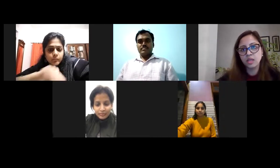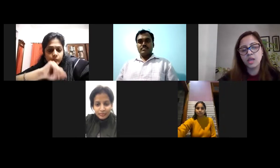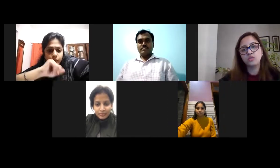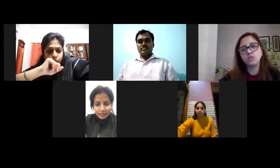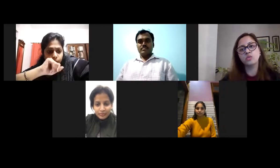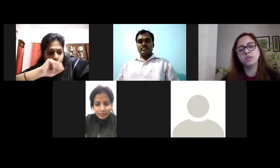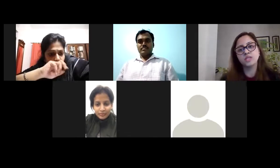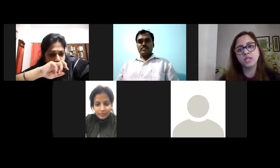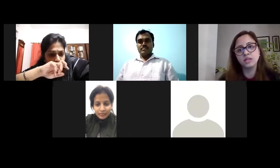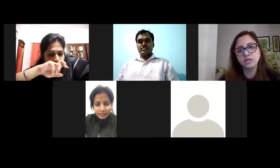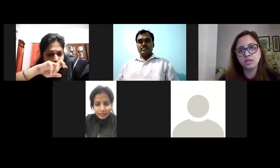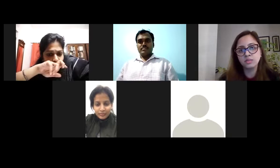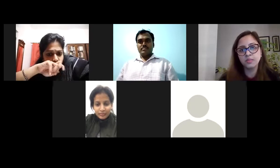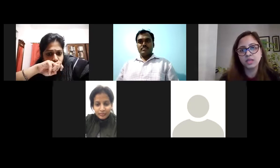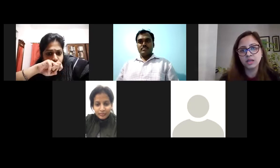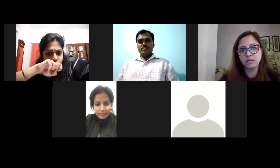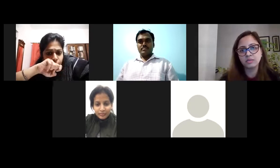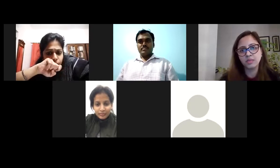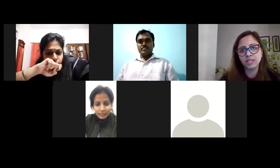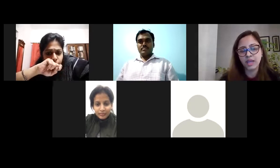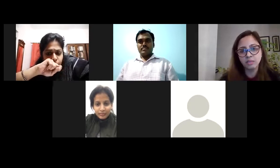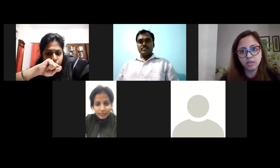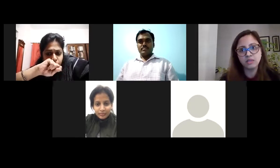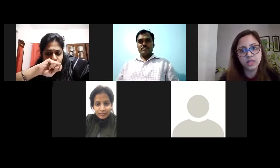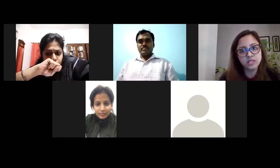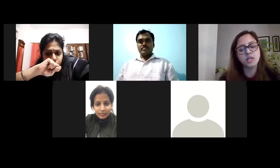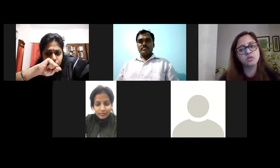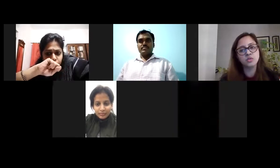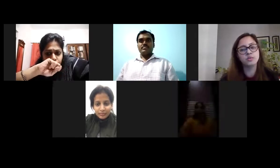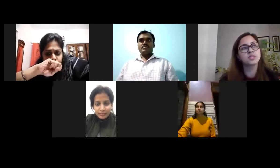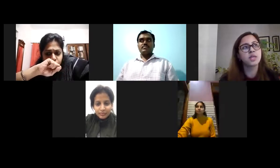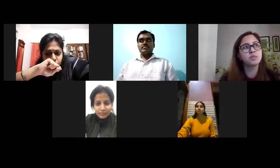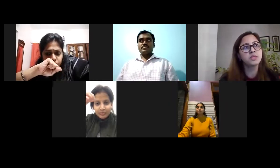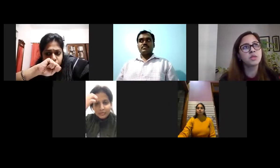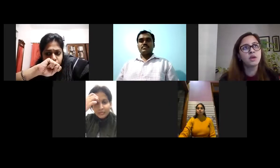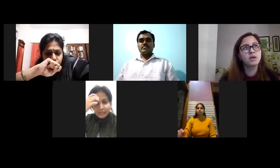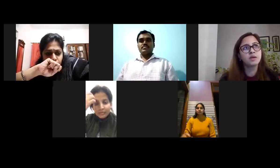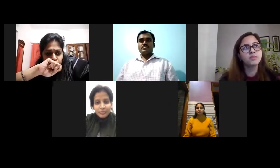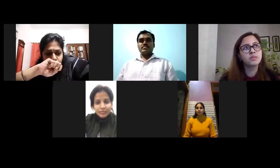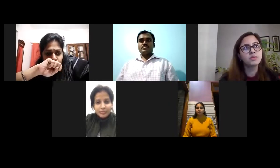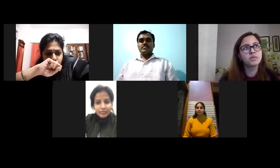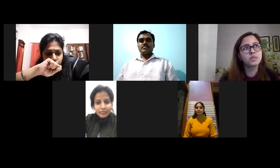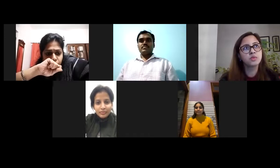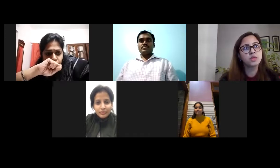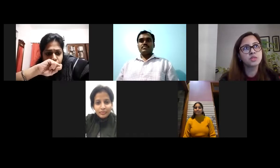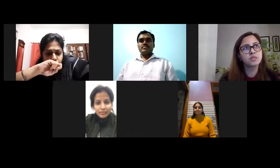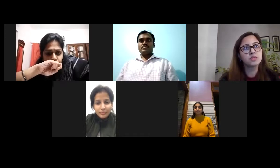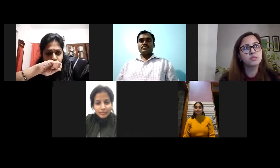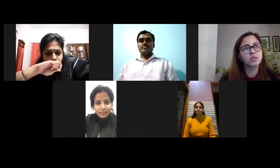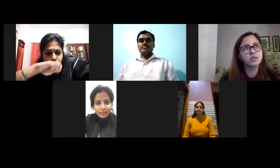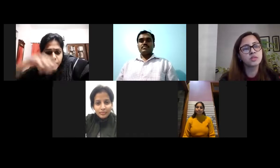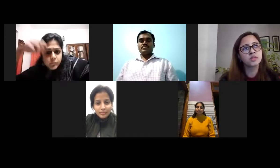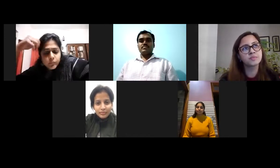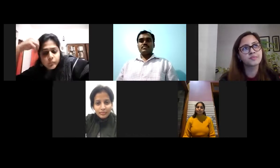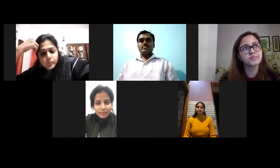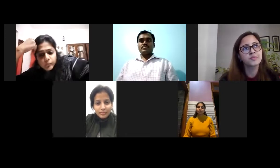Okay, the heterotopic site. It can be read as a heterotopic site, but what is